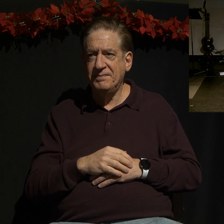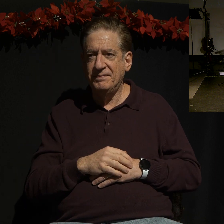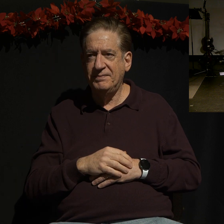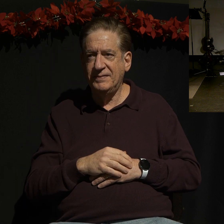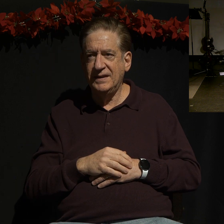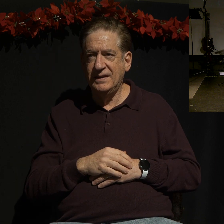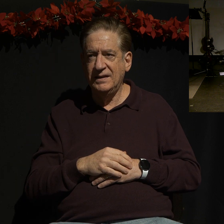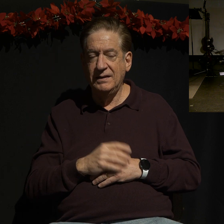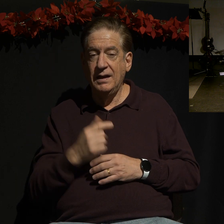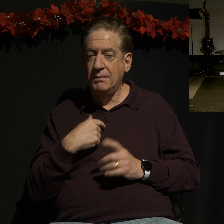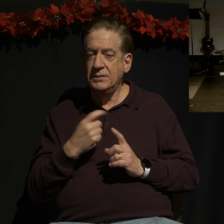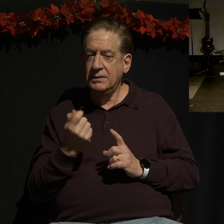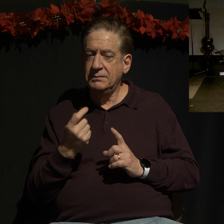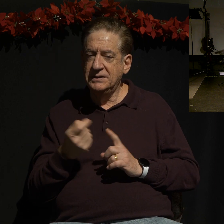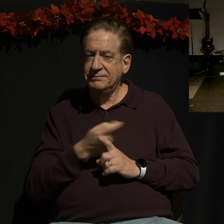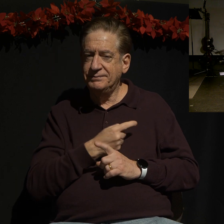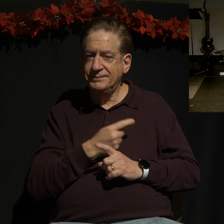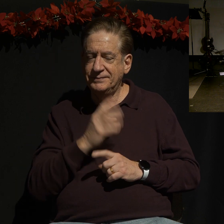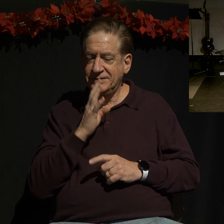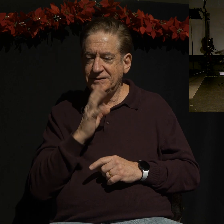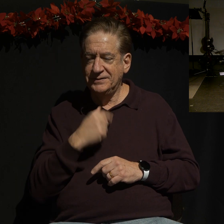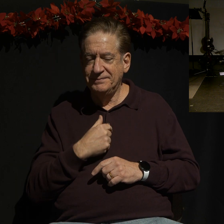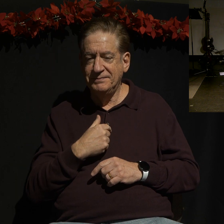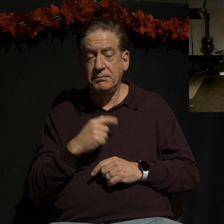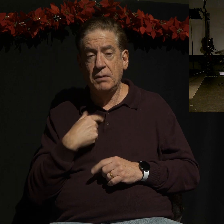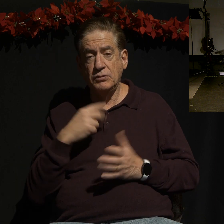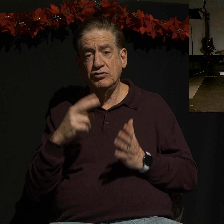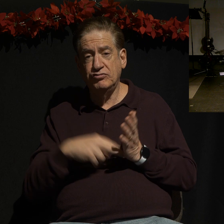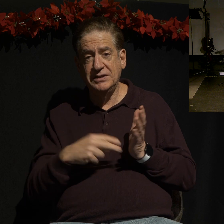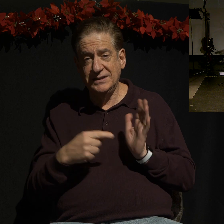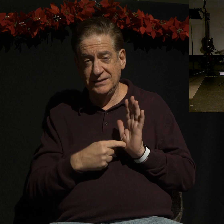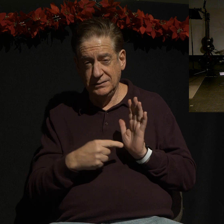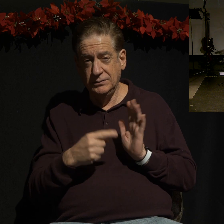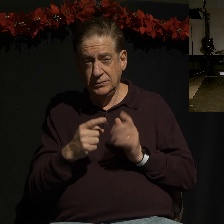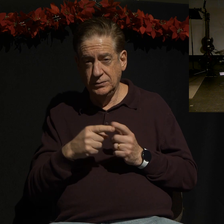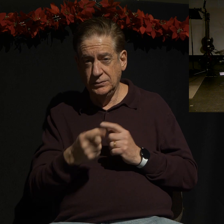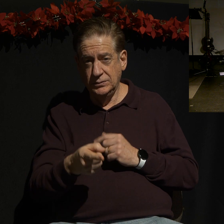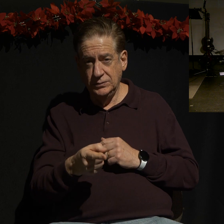I'm going to go out of order here a little bit. I want to read this to you.